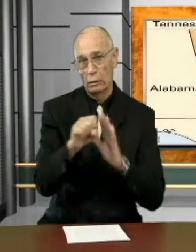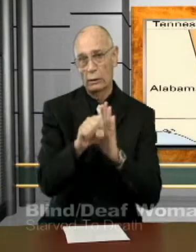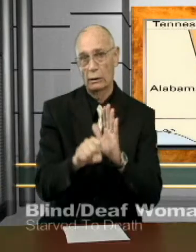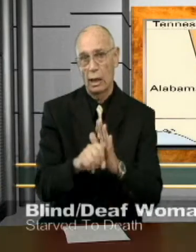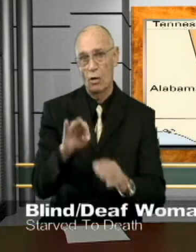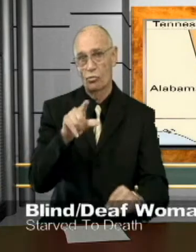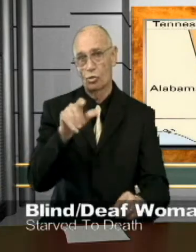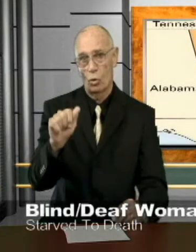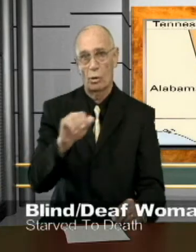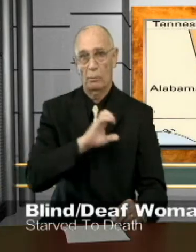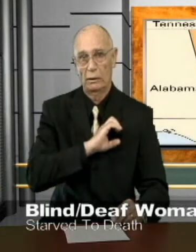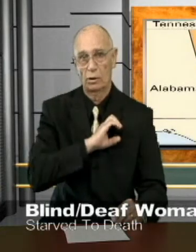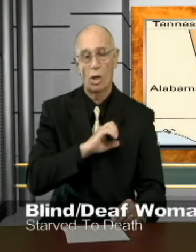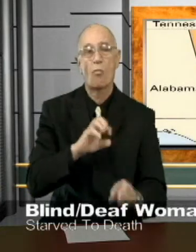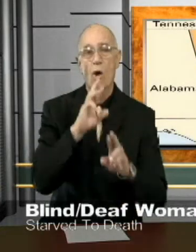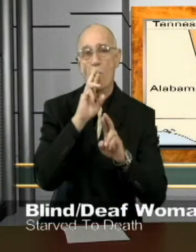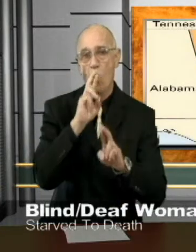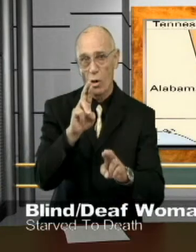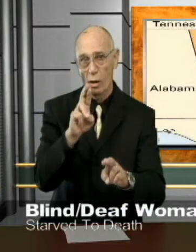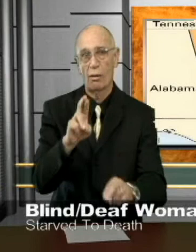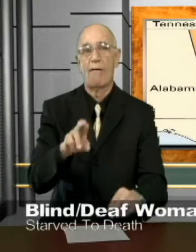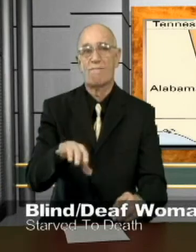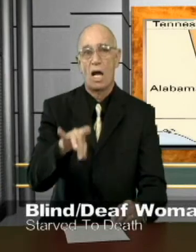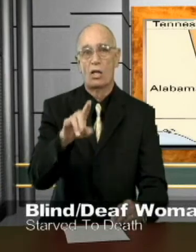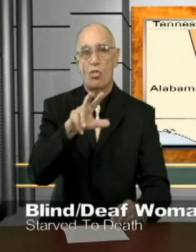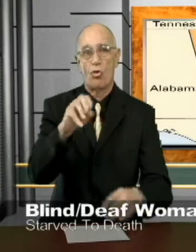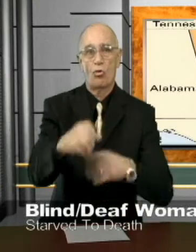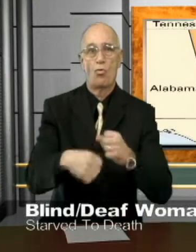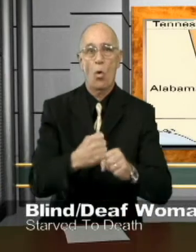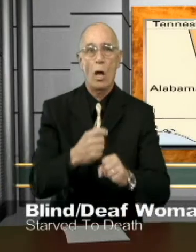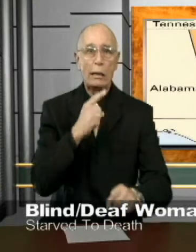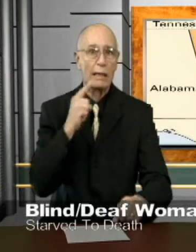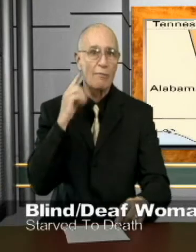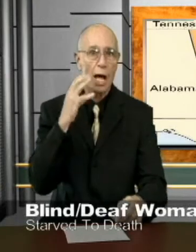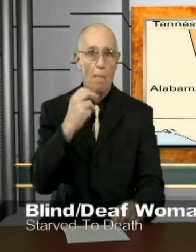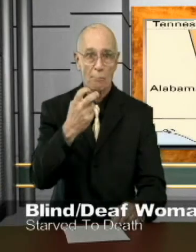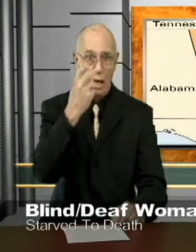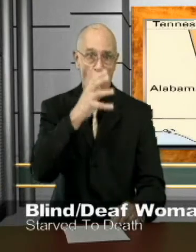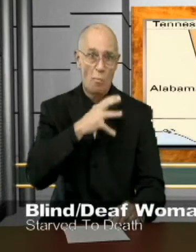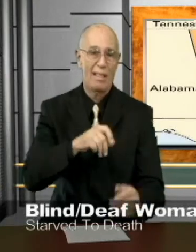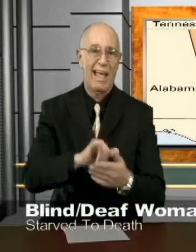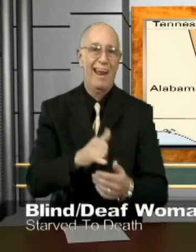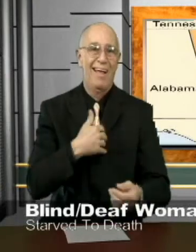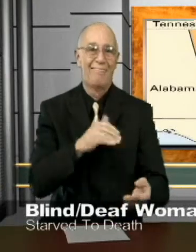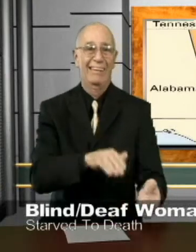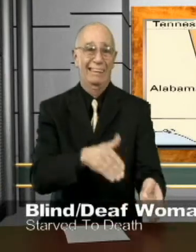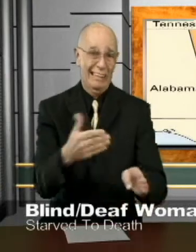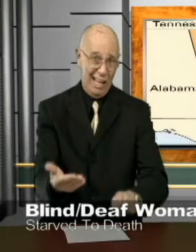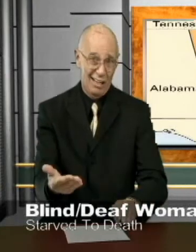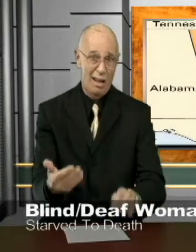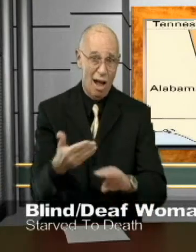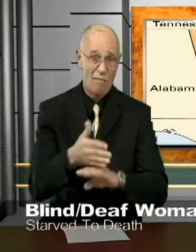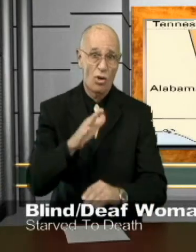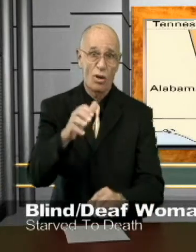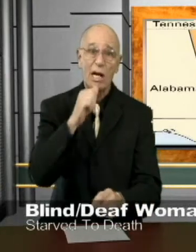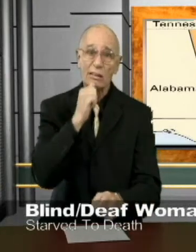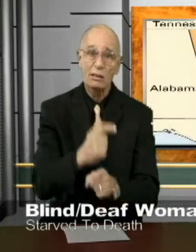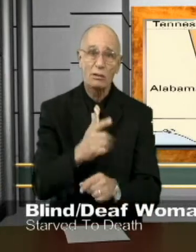Thursday, Georgia police reported that a 30-year-old deaf and blind woman died after her sister and